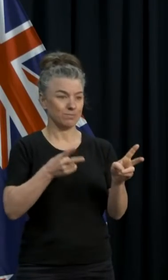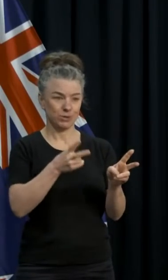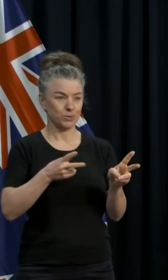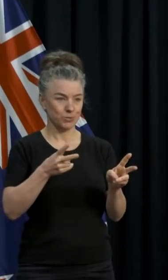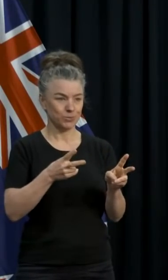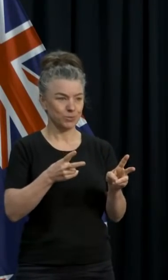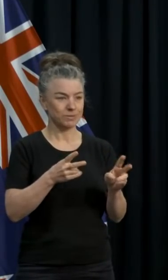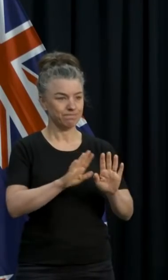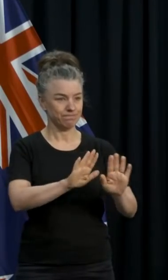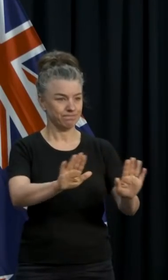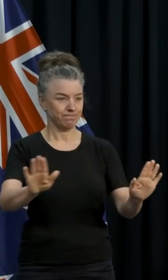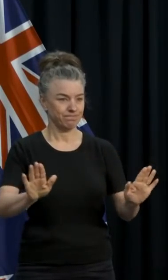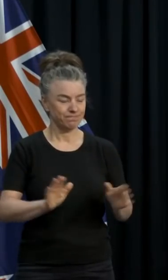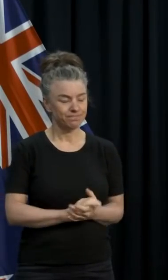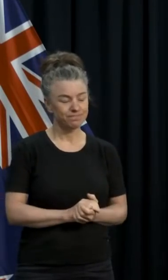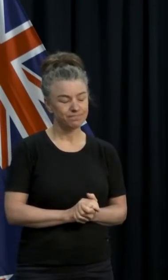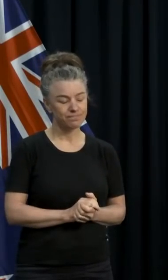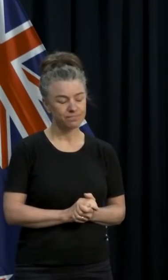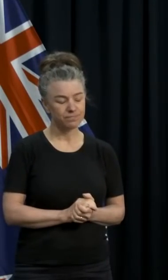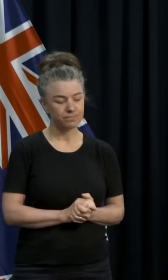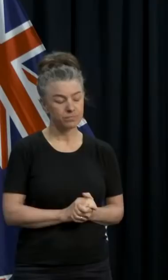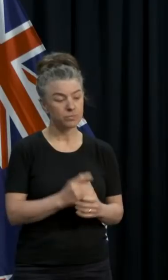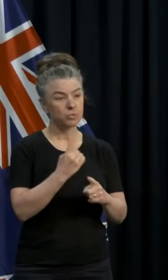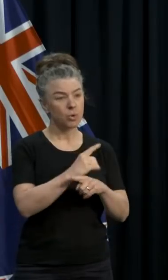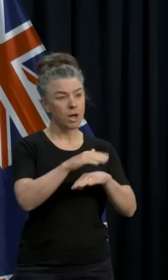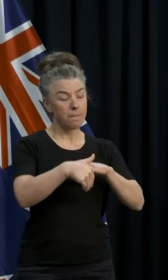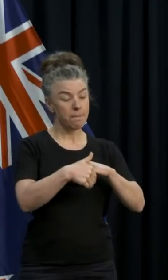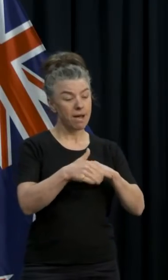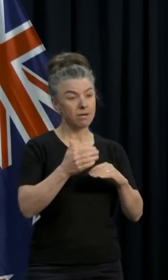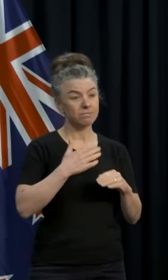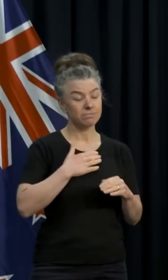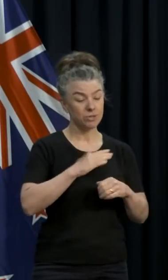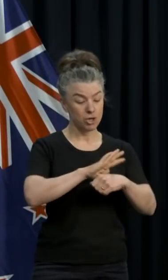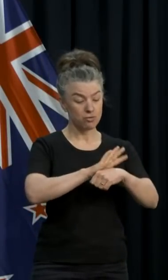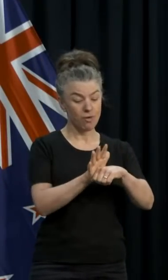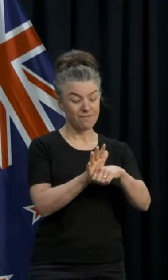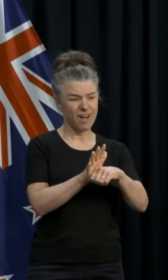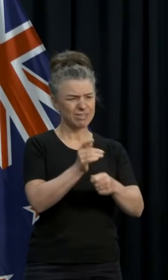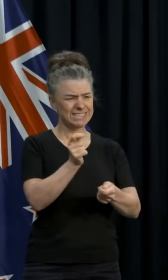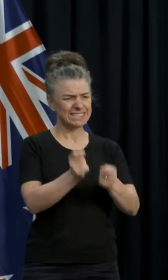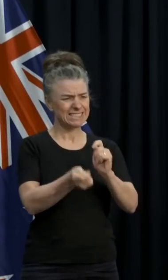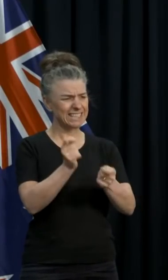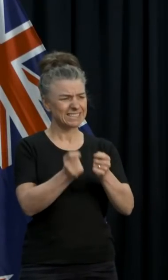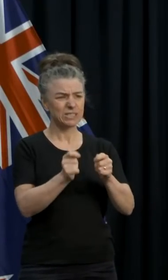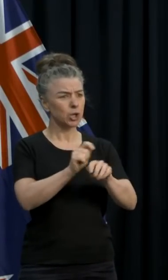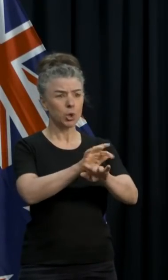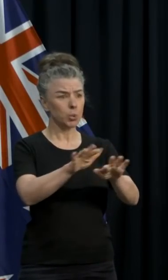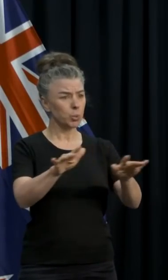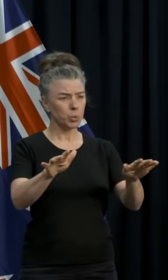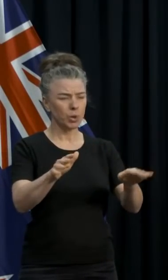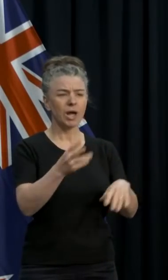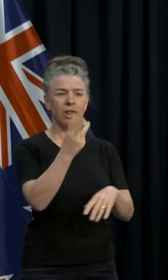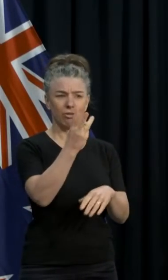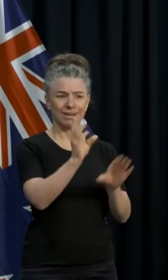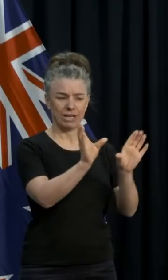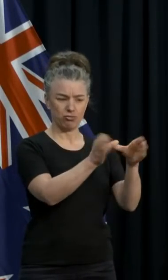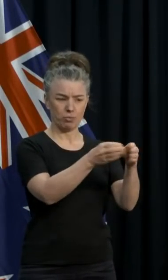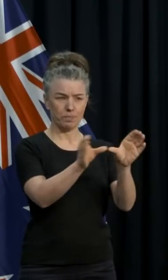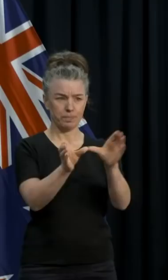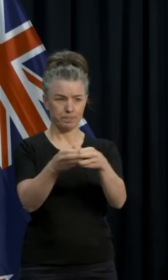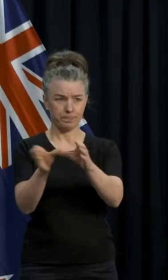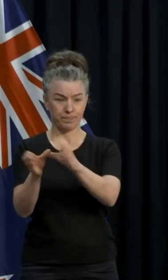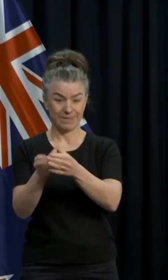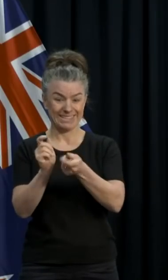care. Just a few words on implementing our COVID-19 testing strategy. There are 3 key groups that are